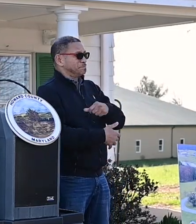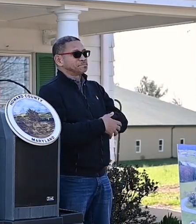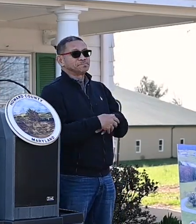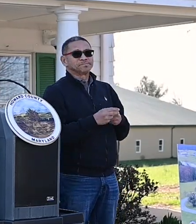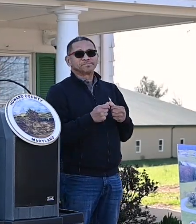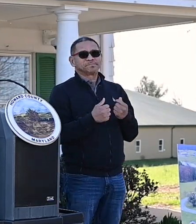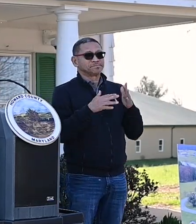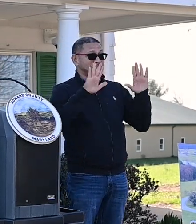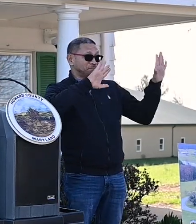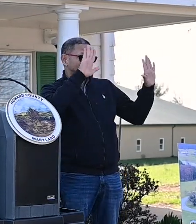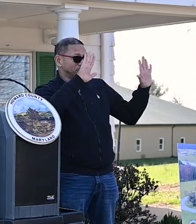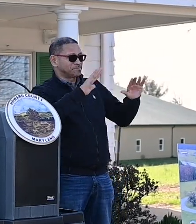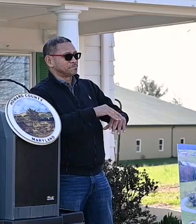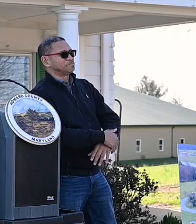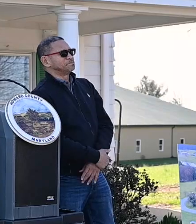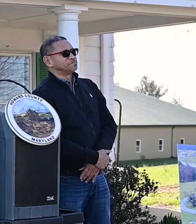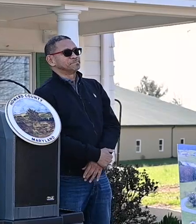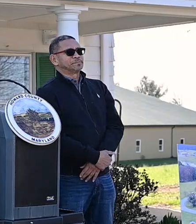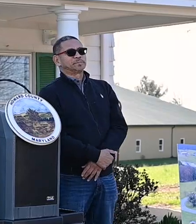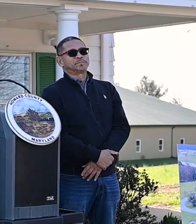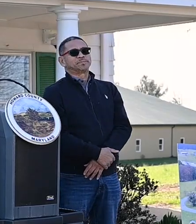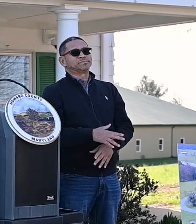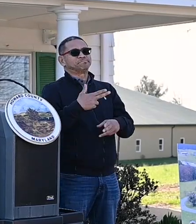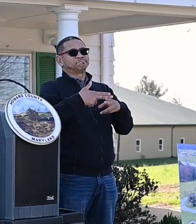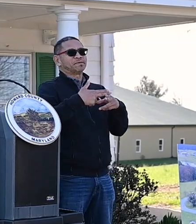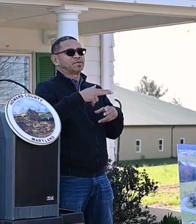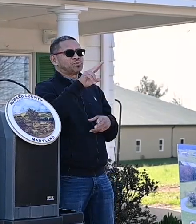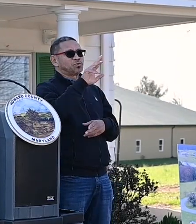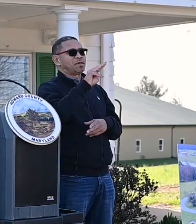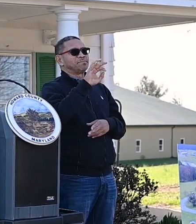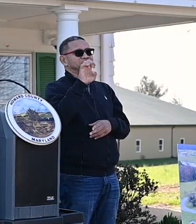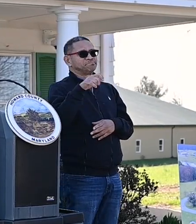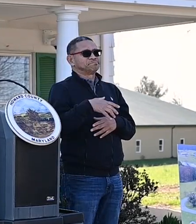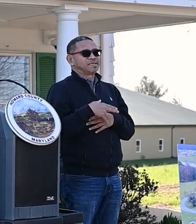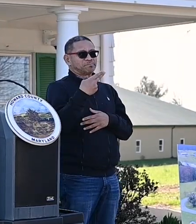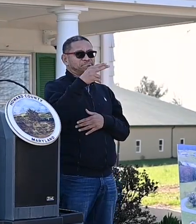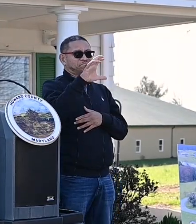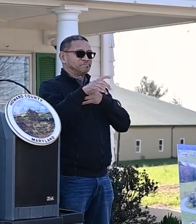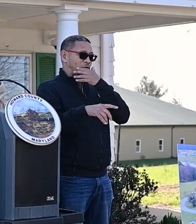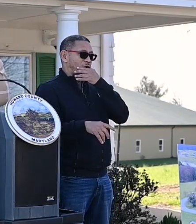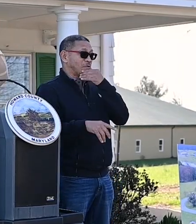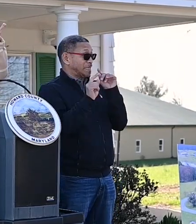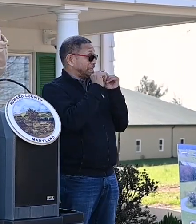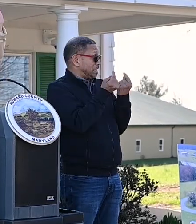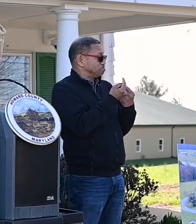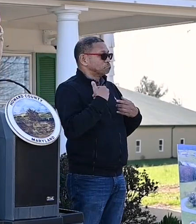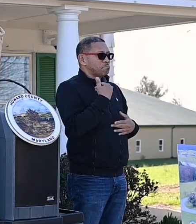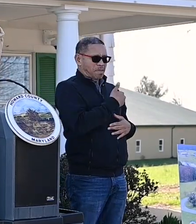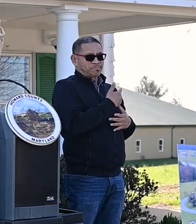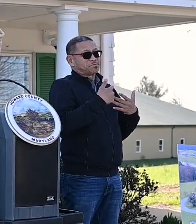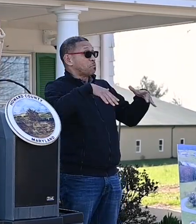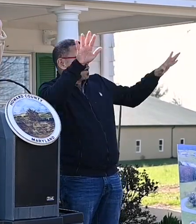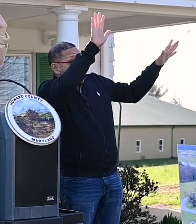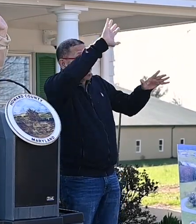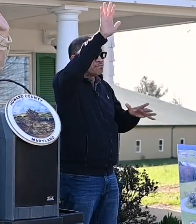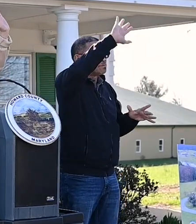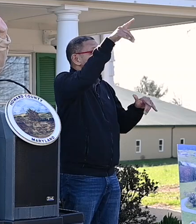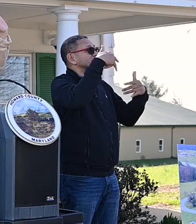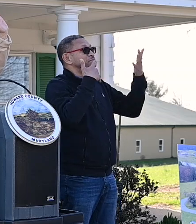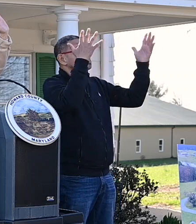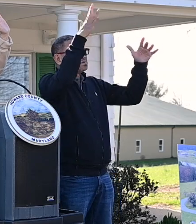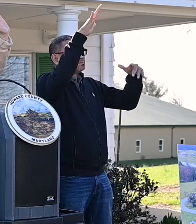Move that. Hi, everyone. On behalf of UME Howard County, the team, we have members of the